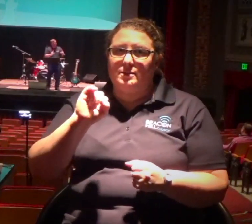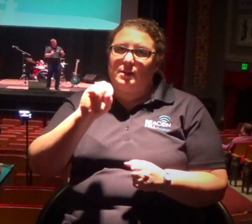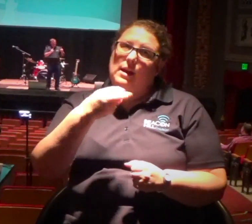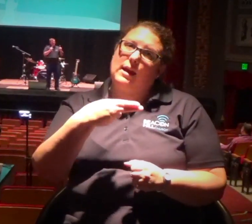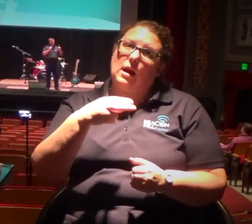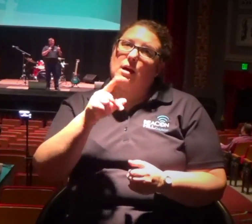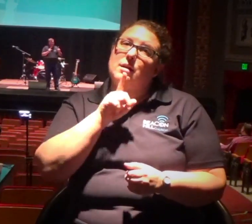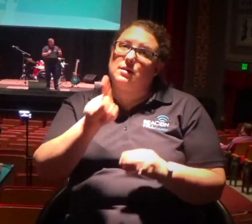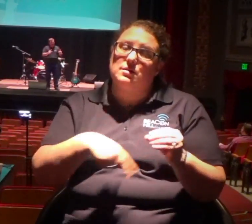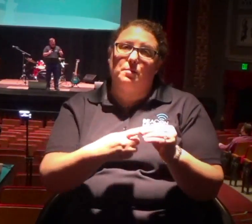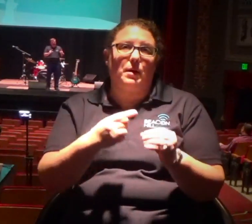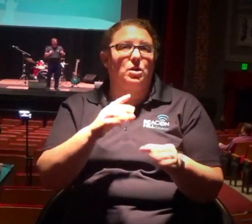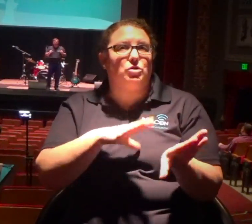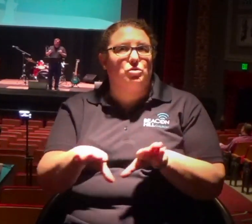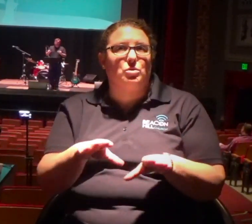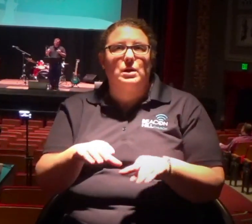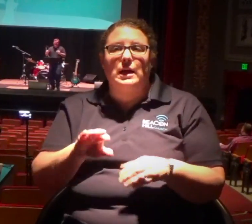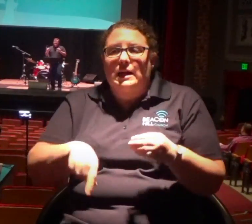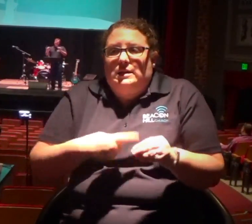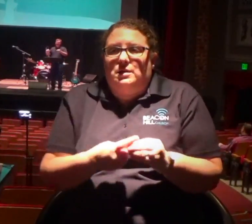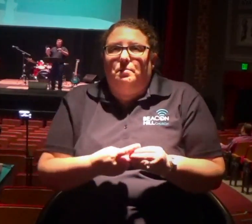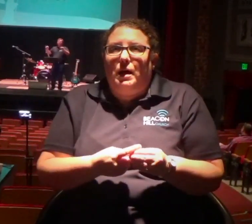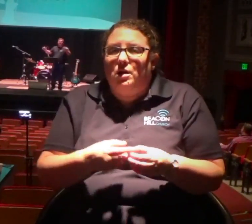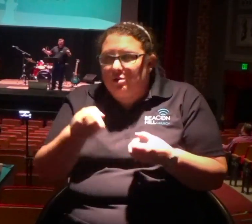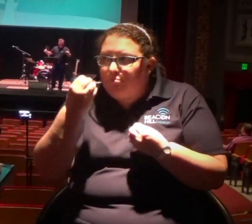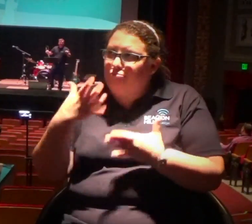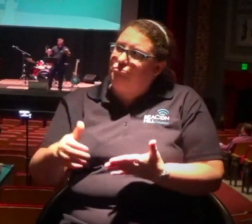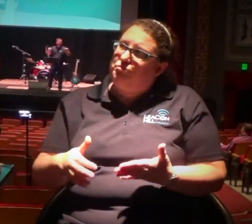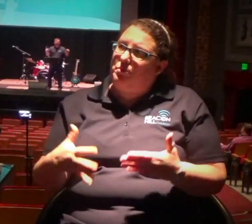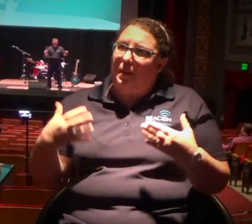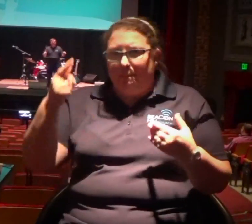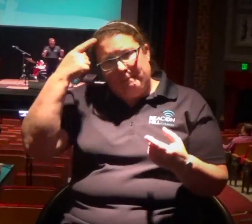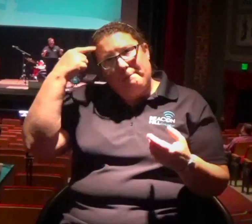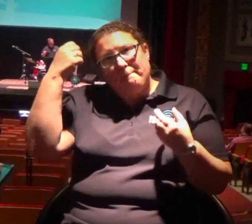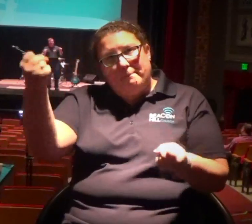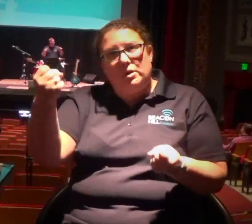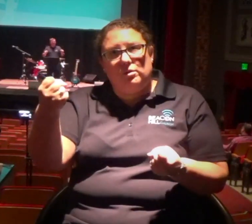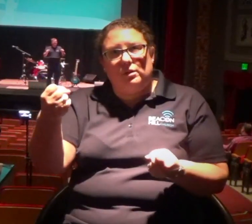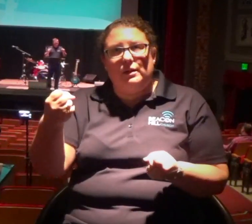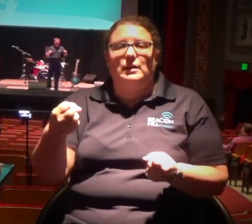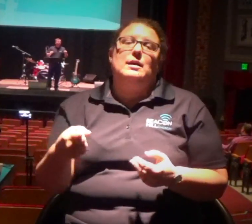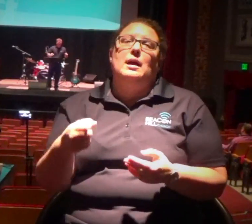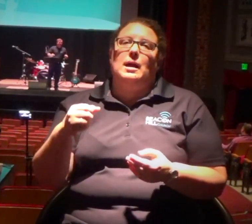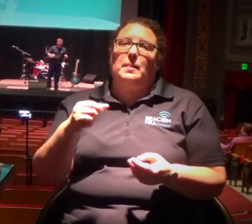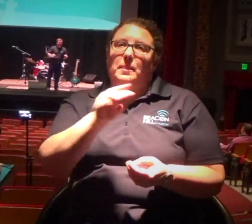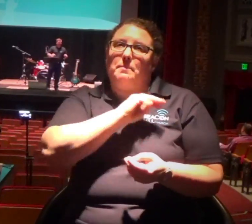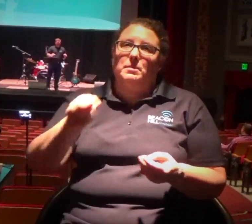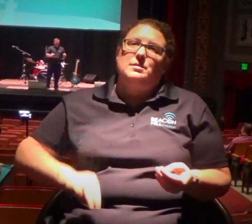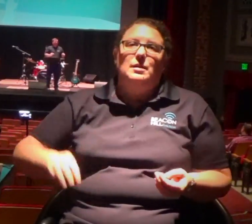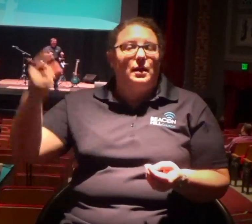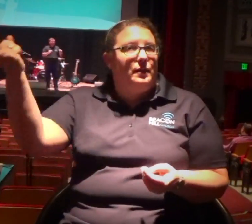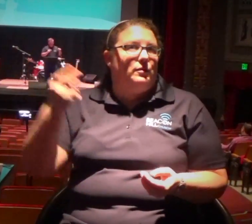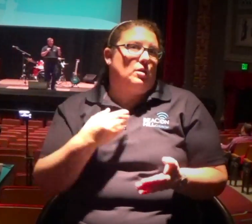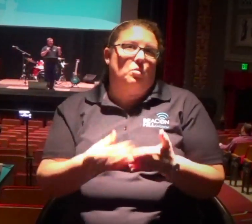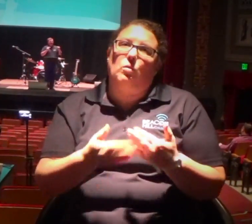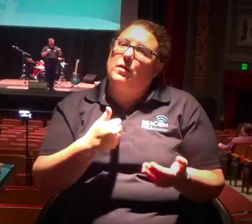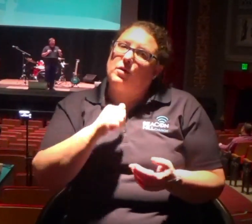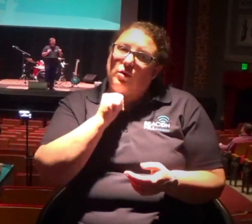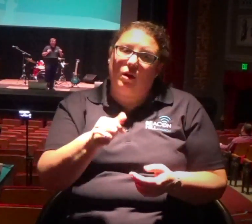coming Messiah, whether or not they believed it or not. And I'm here today to tell you, if you have the